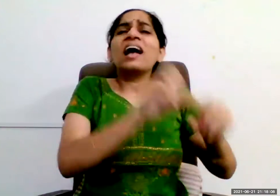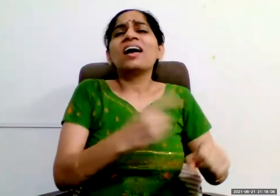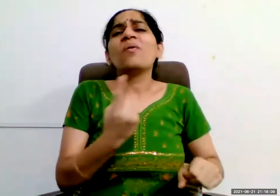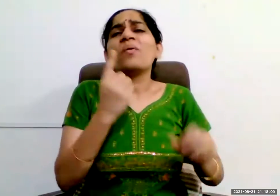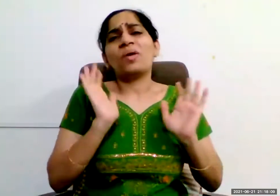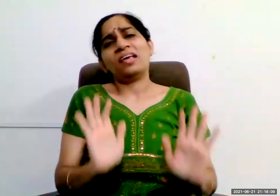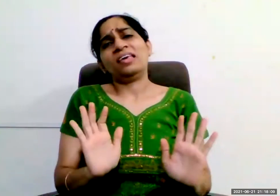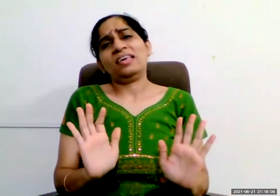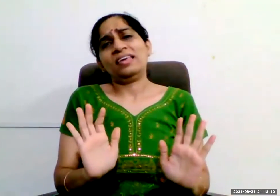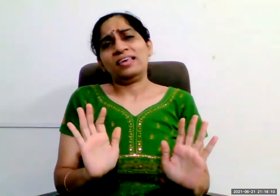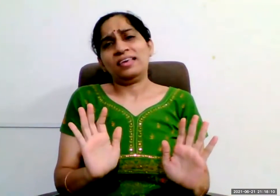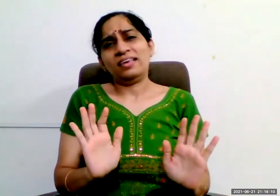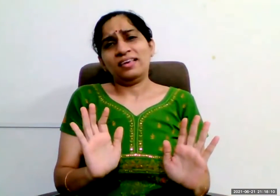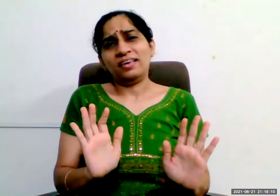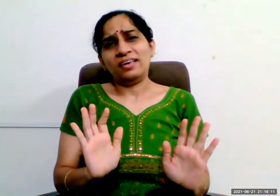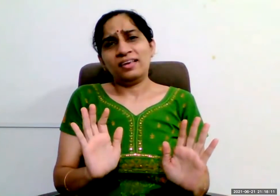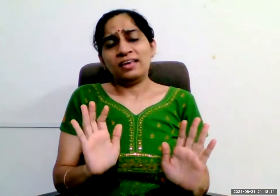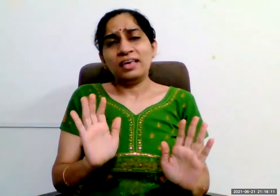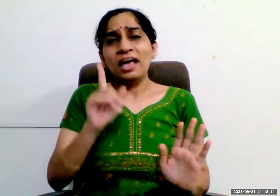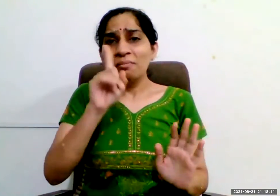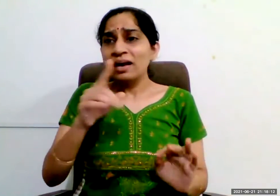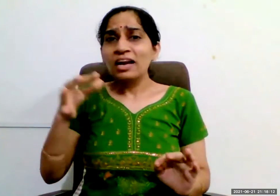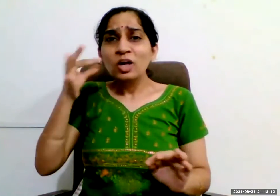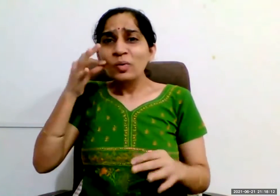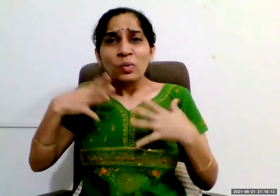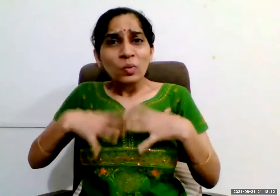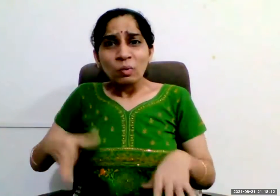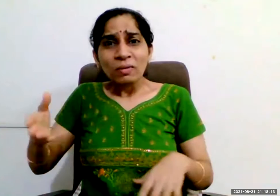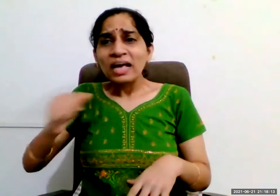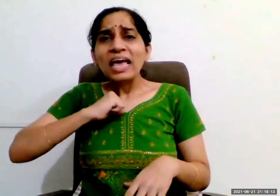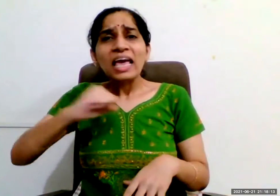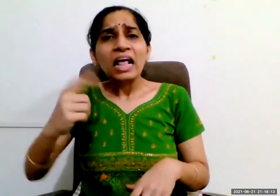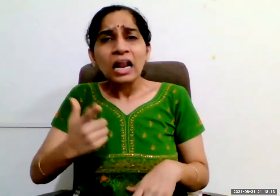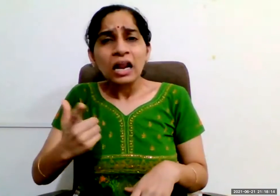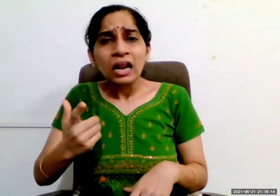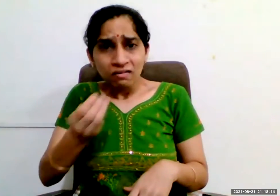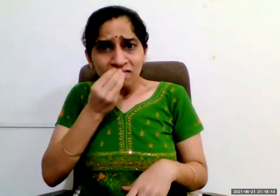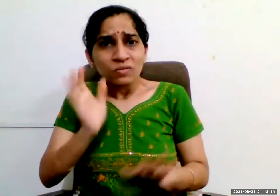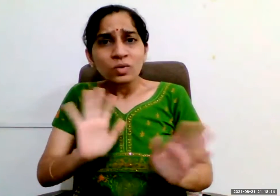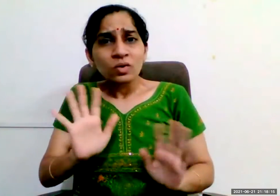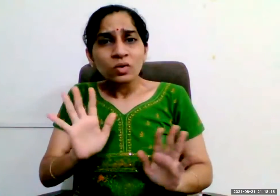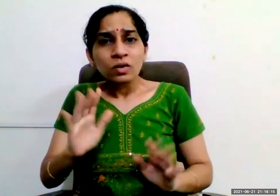But humans will kill just because for the sake of money or power. It is just for their own greed that they will